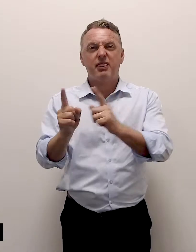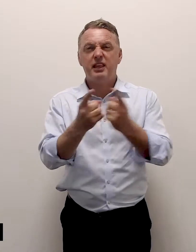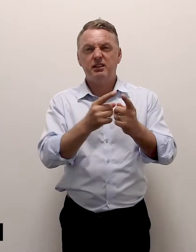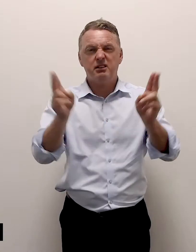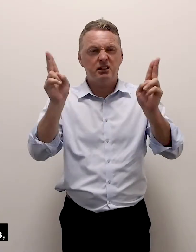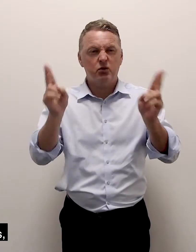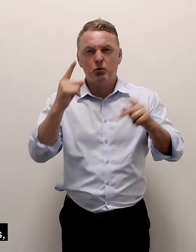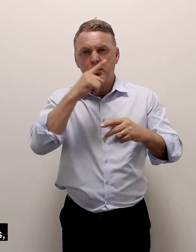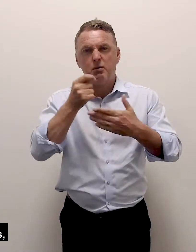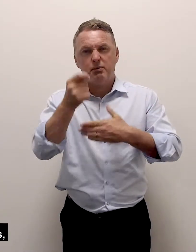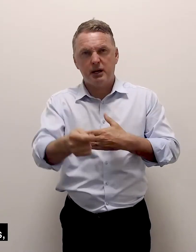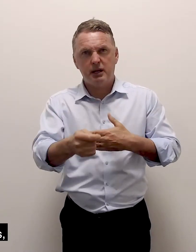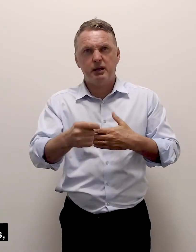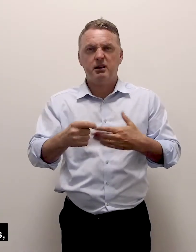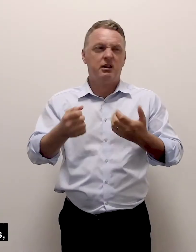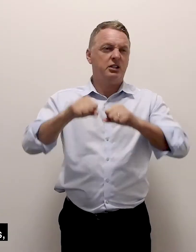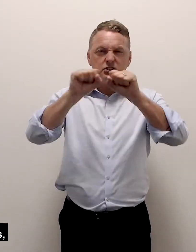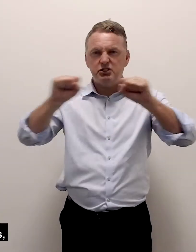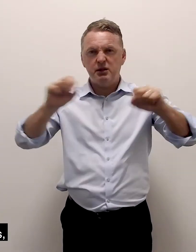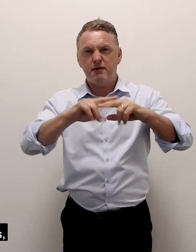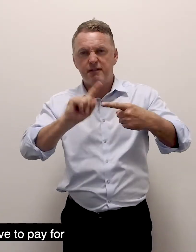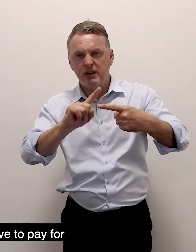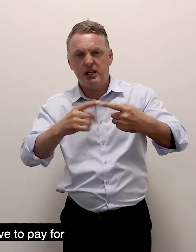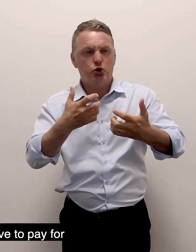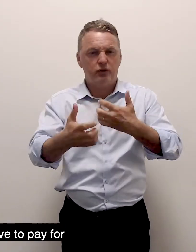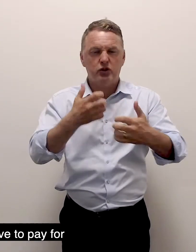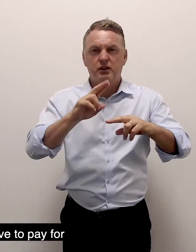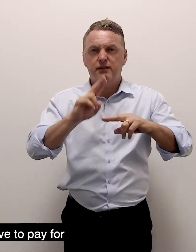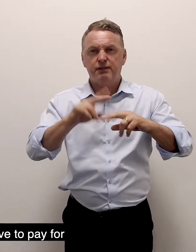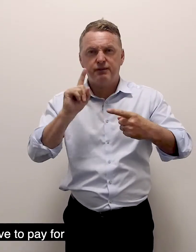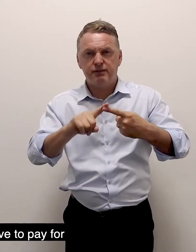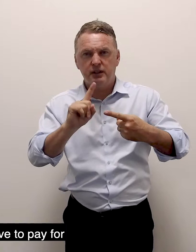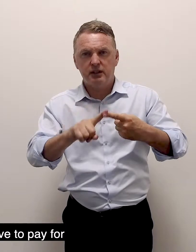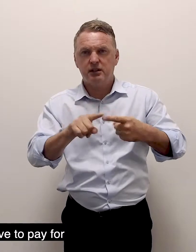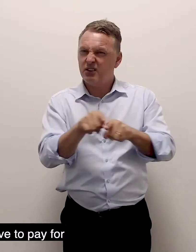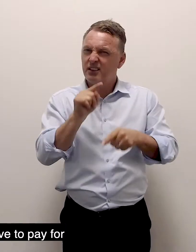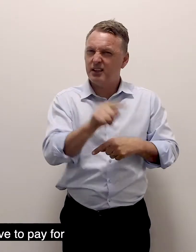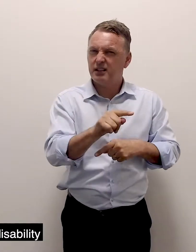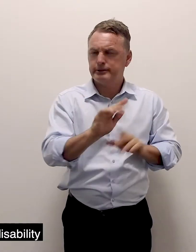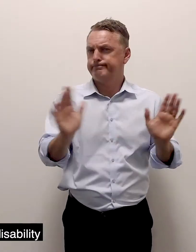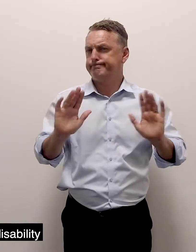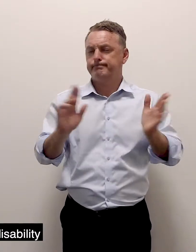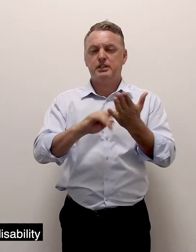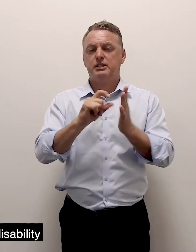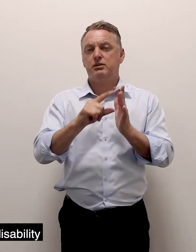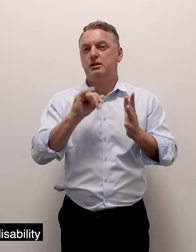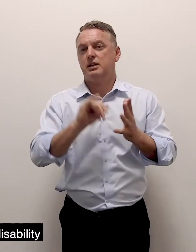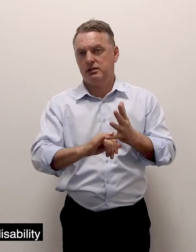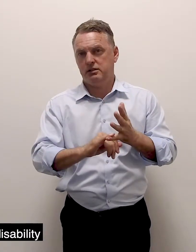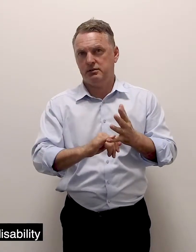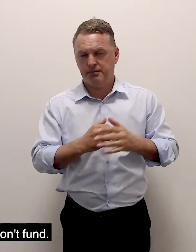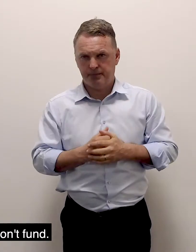gym fees, university fees, the things that people have to pay for if they don't have a